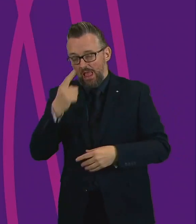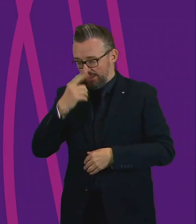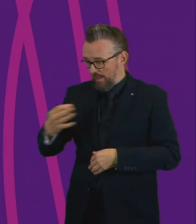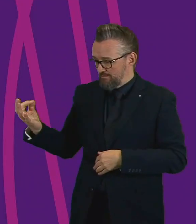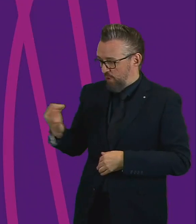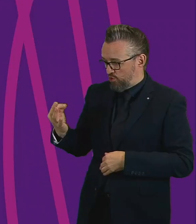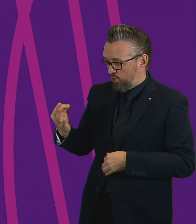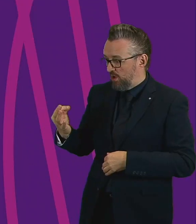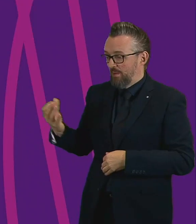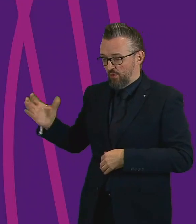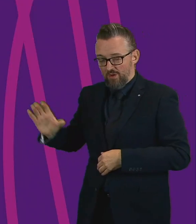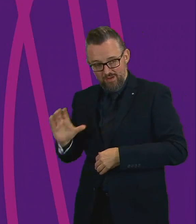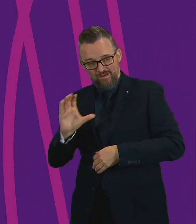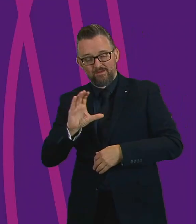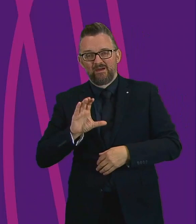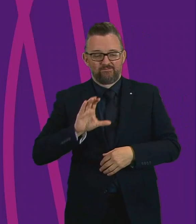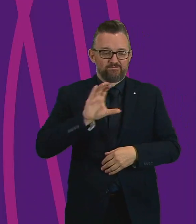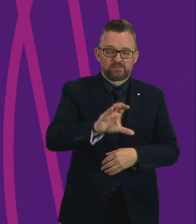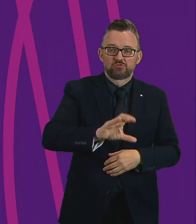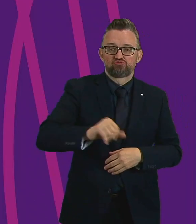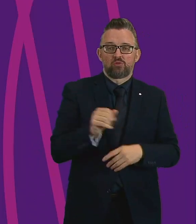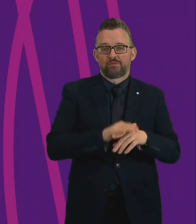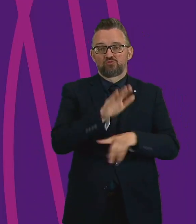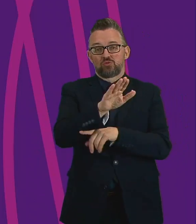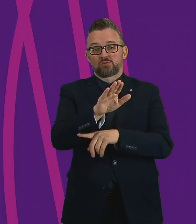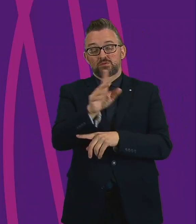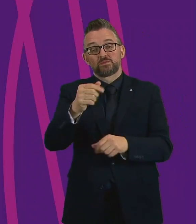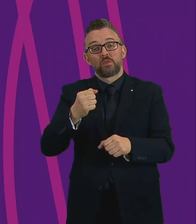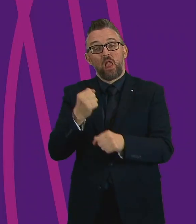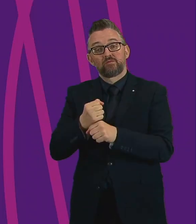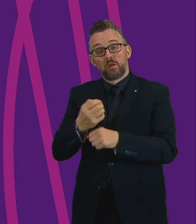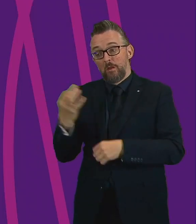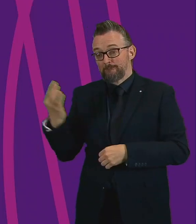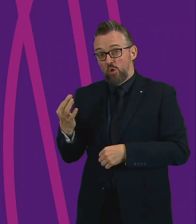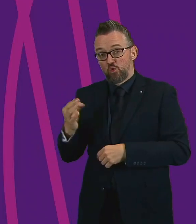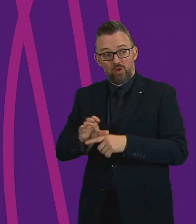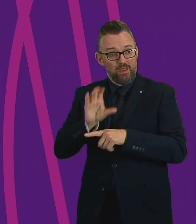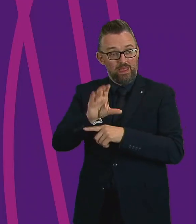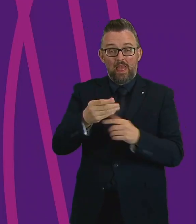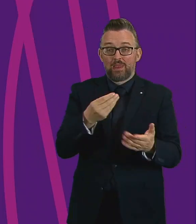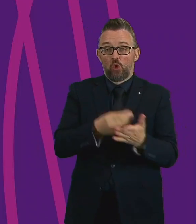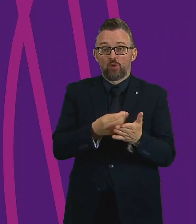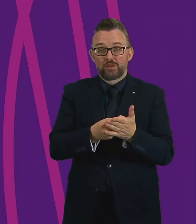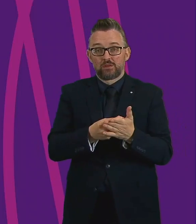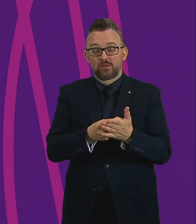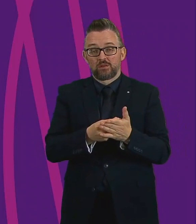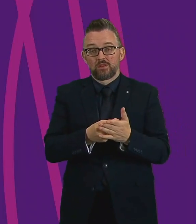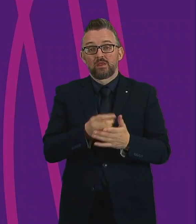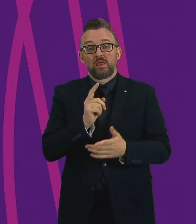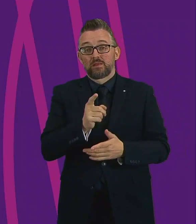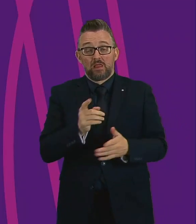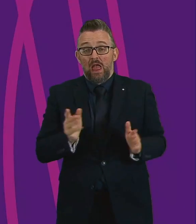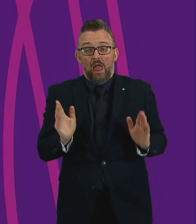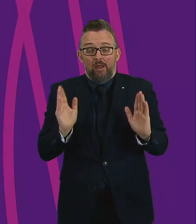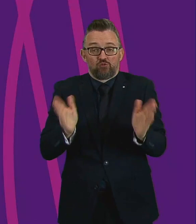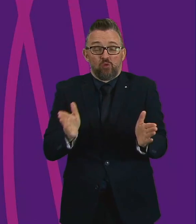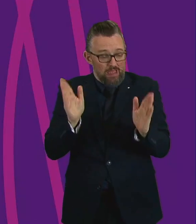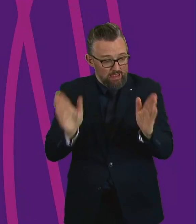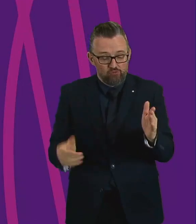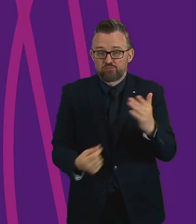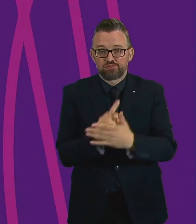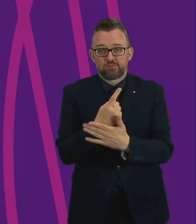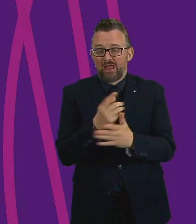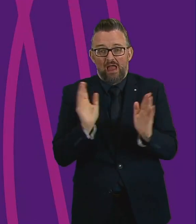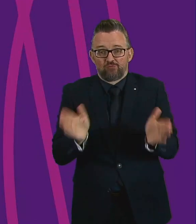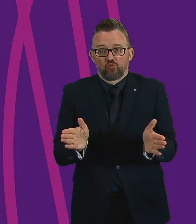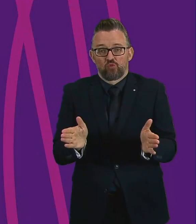in Scotland's future. Government borrowing to invest in the economy is something that must happen and is